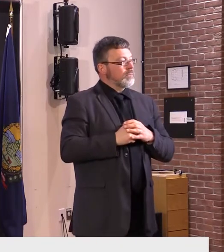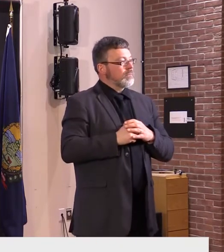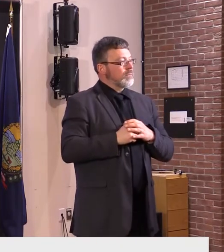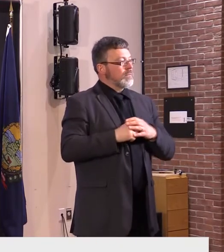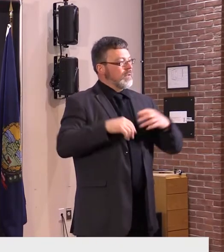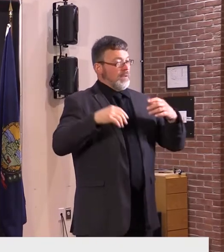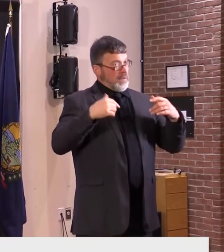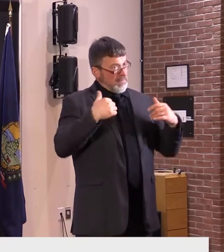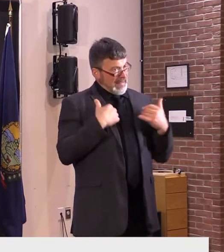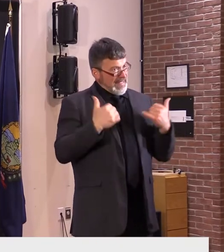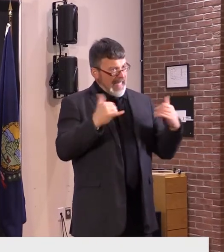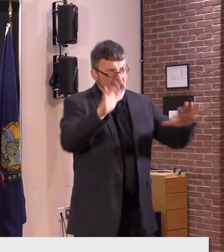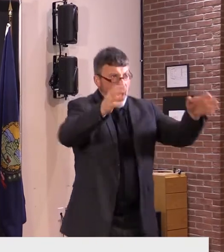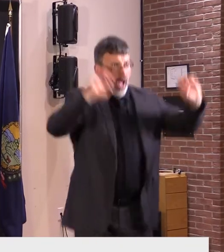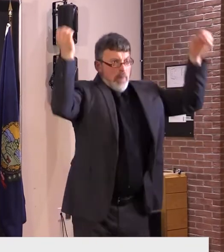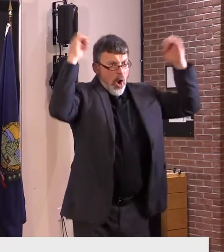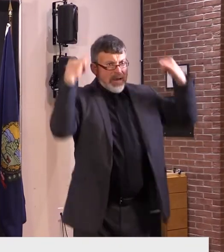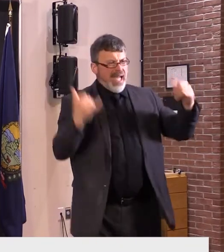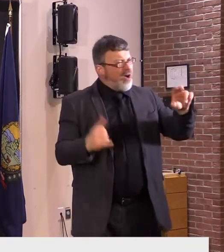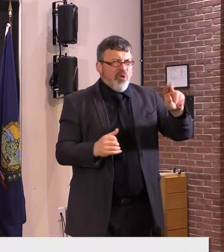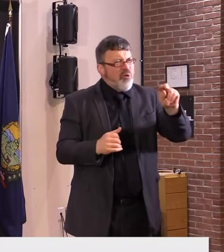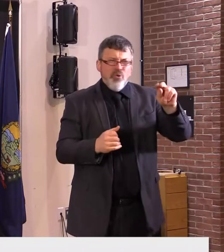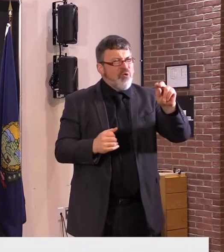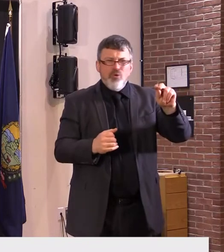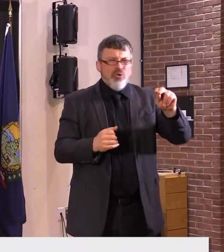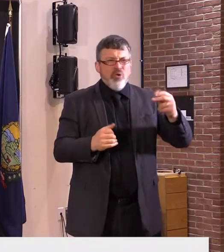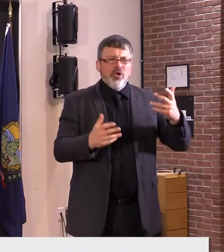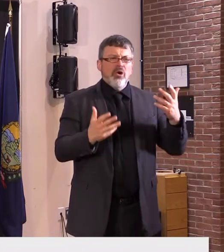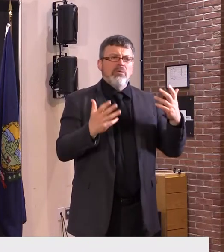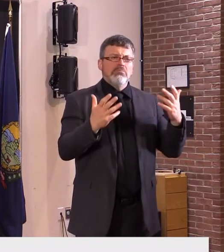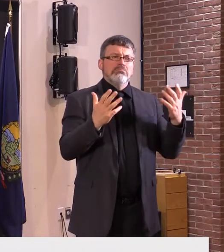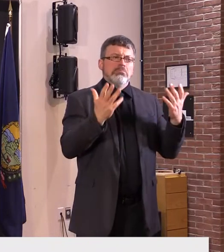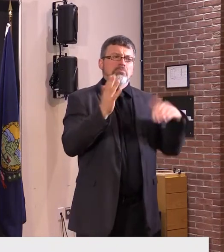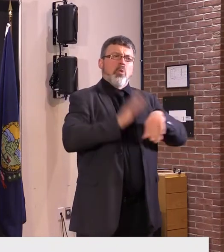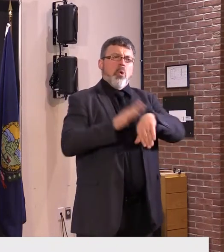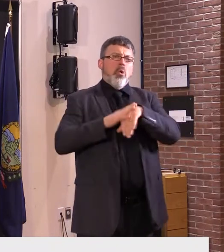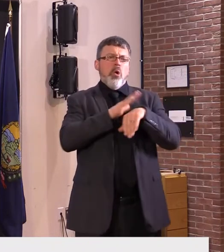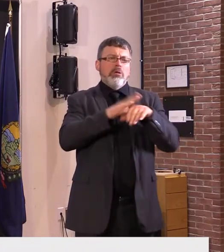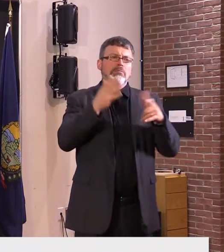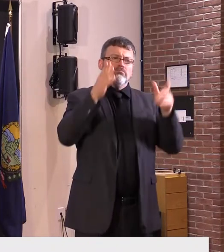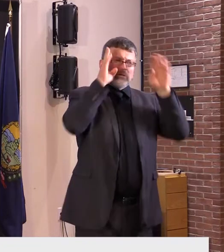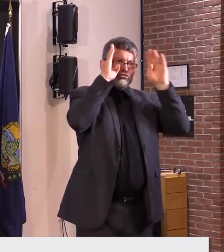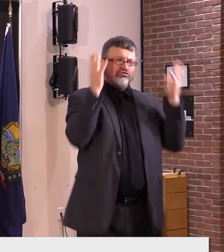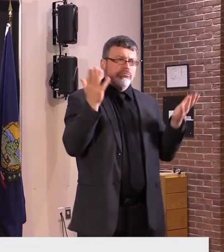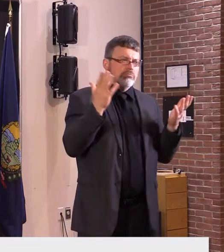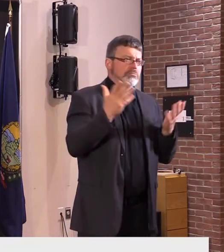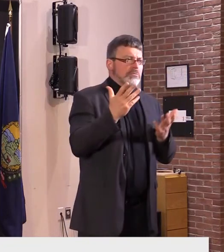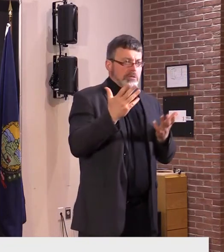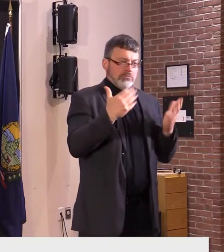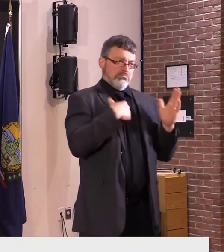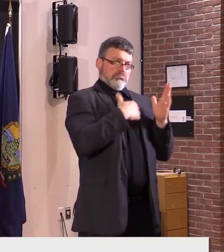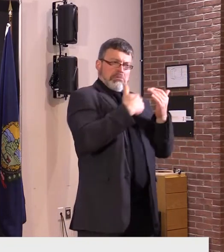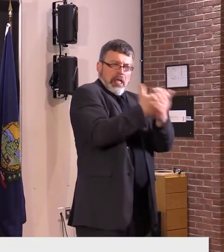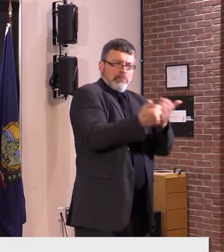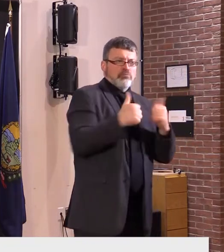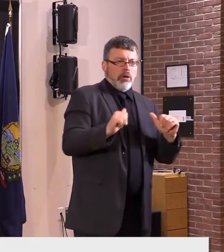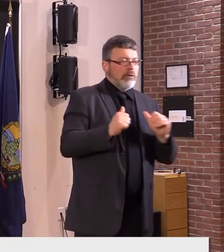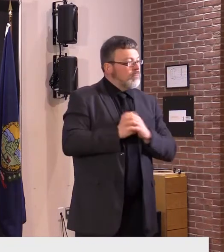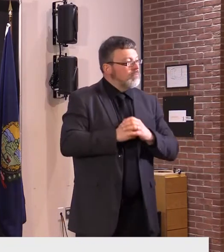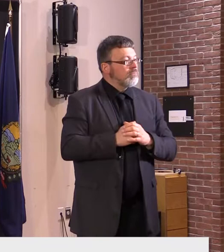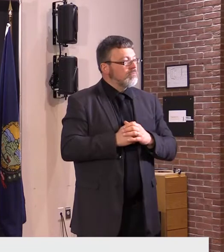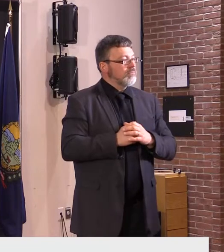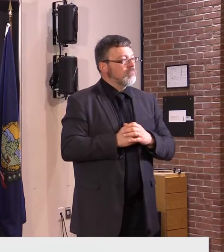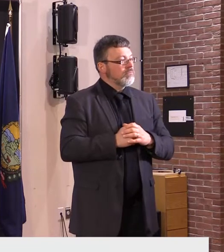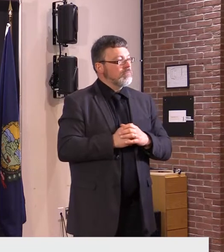further need than others, and we just want to be able to point them in the right direction so they can find the formula that they need. Dr. Levine,